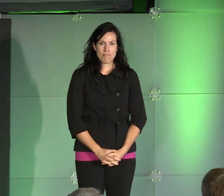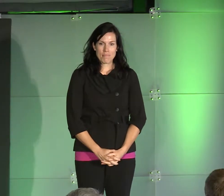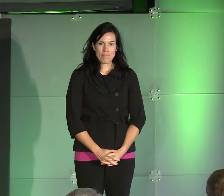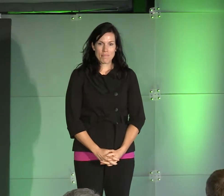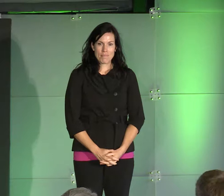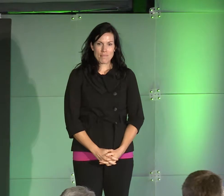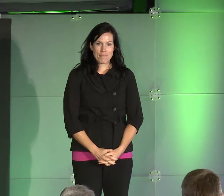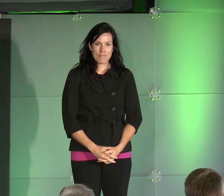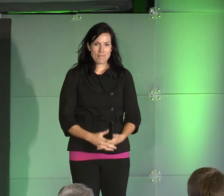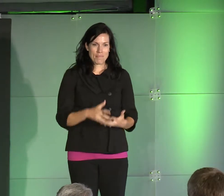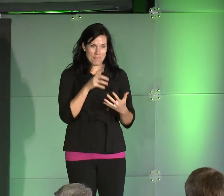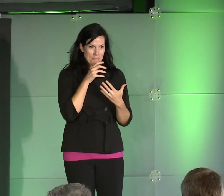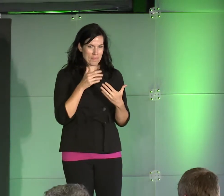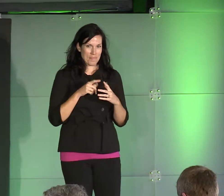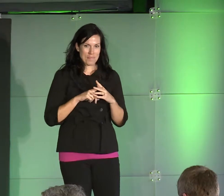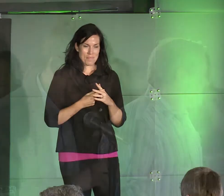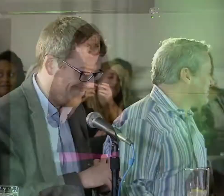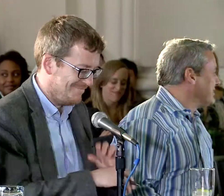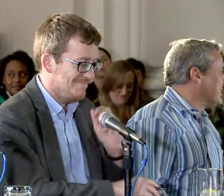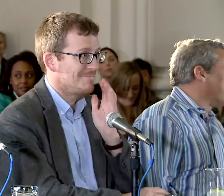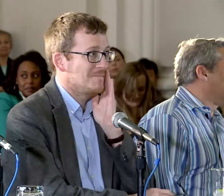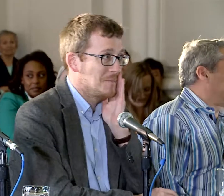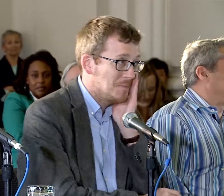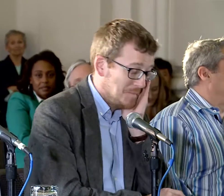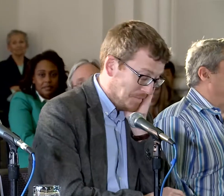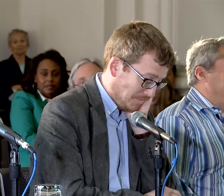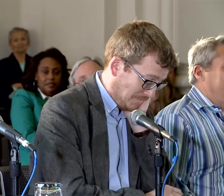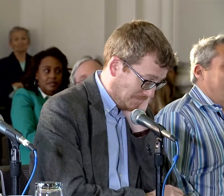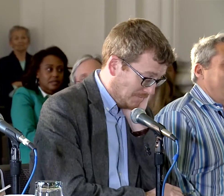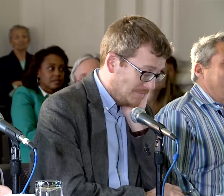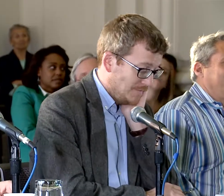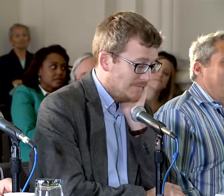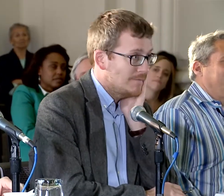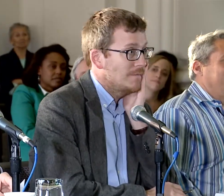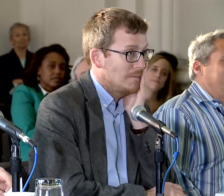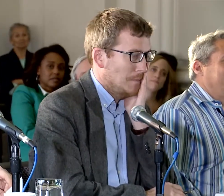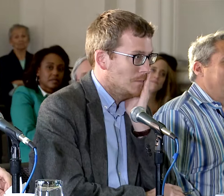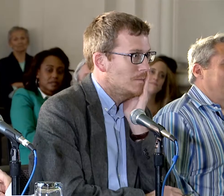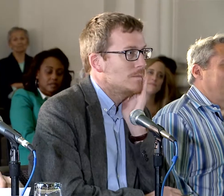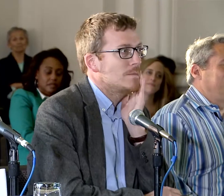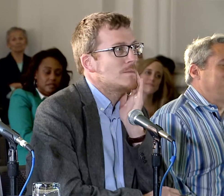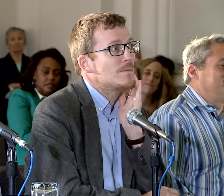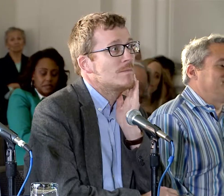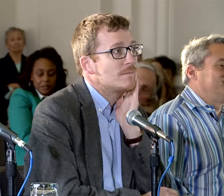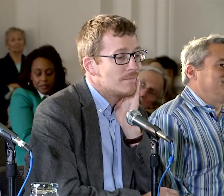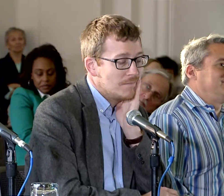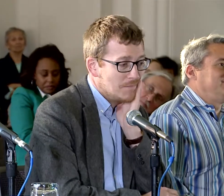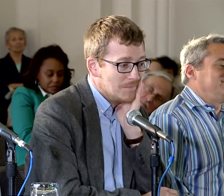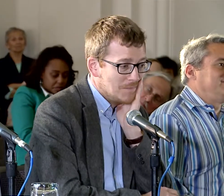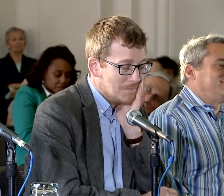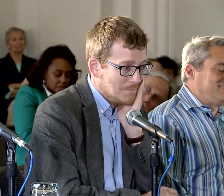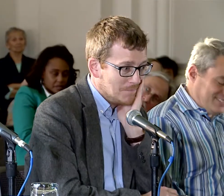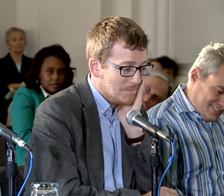Yeah, I'll start again. Okay, thank you. So you had mentioned that. So it was maybe a two-part question. Yes.